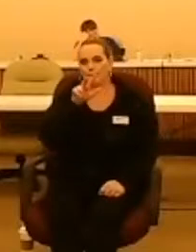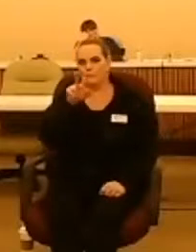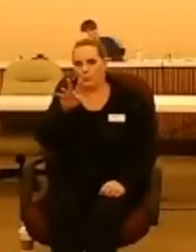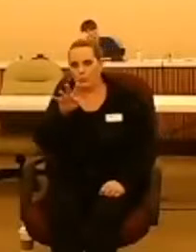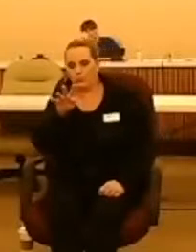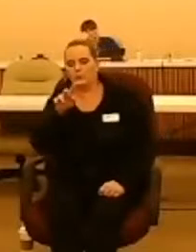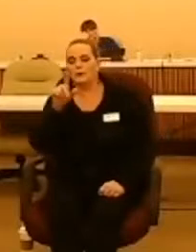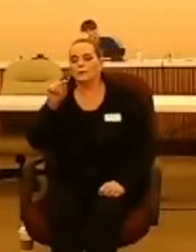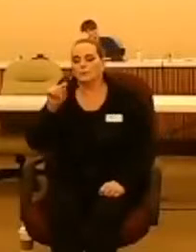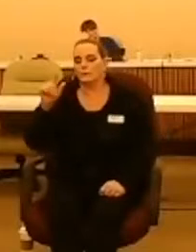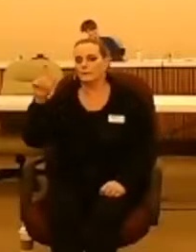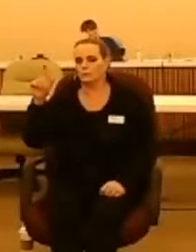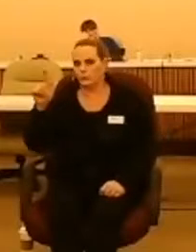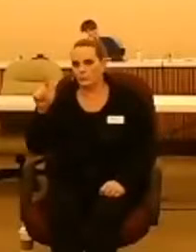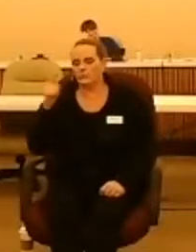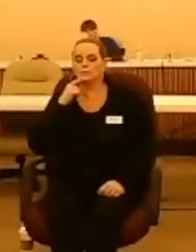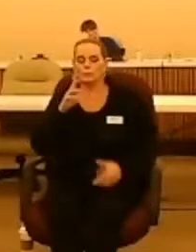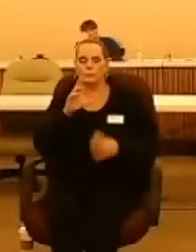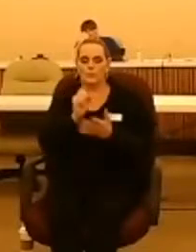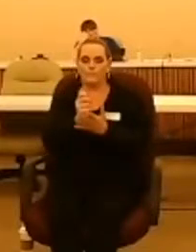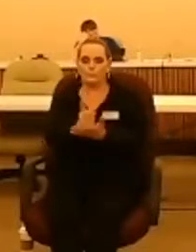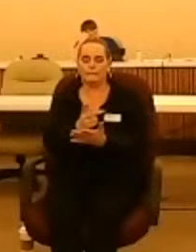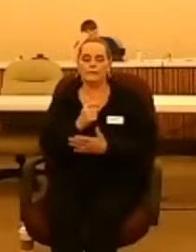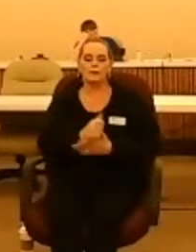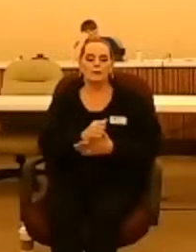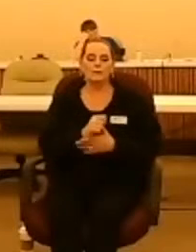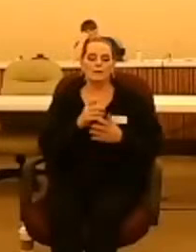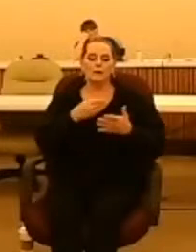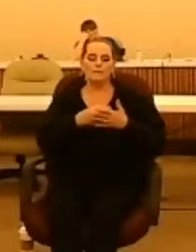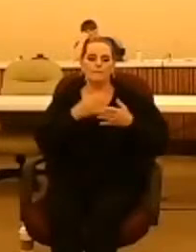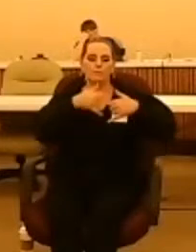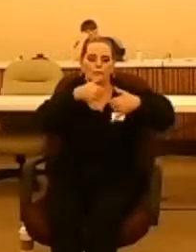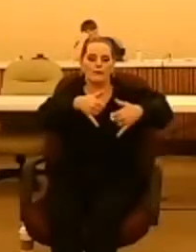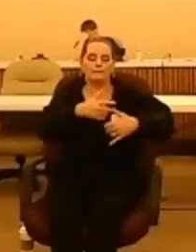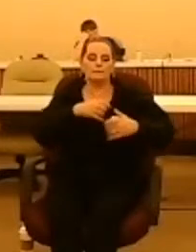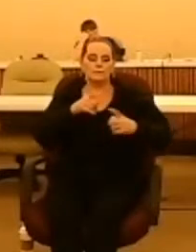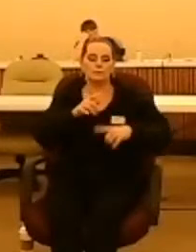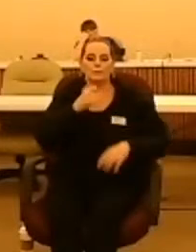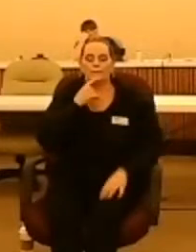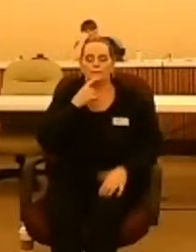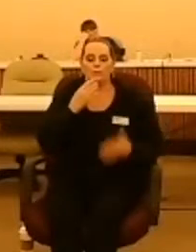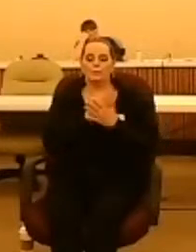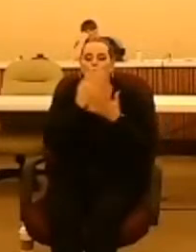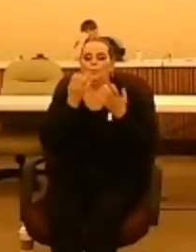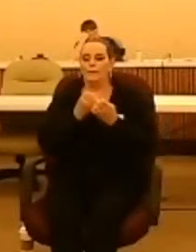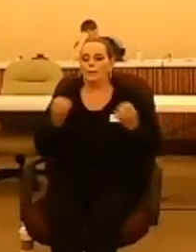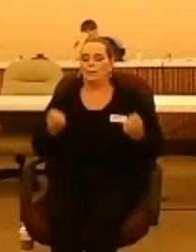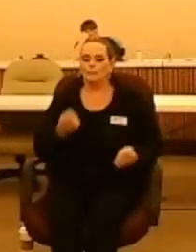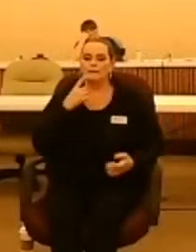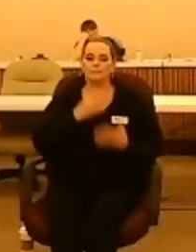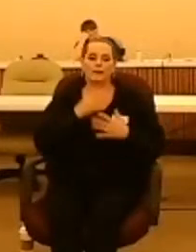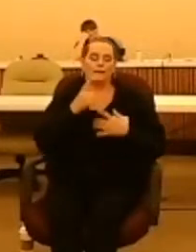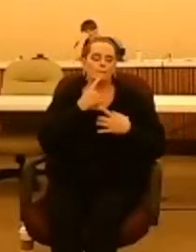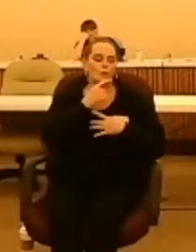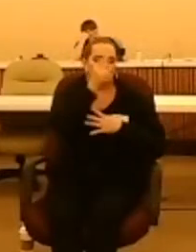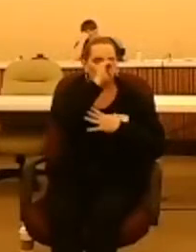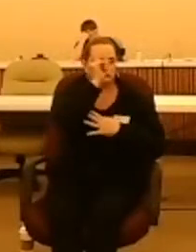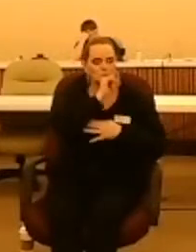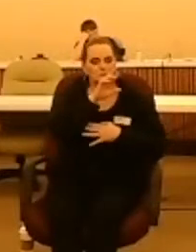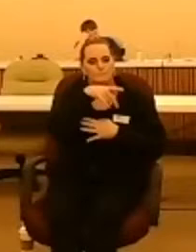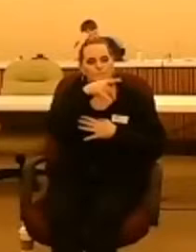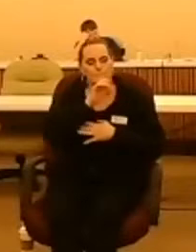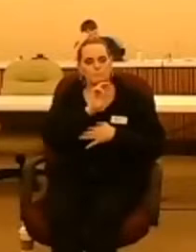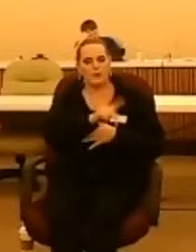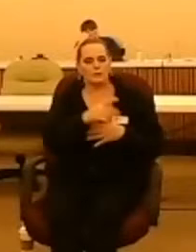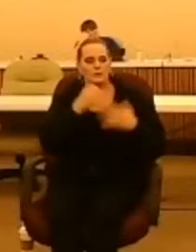11-134, 2021, to approve a grant disbursement agreement and equipment purchase for Breeze Park